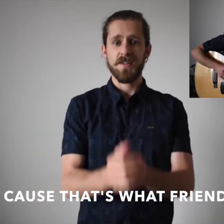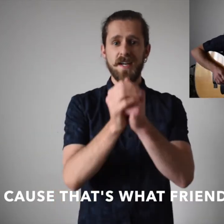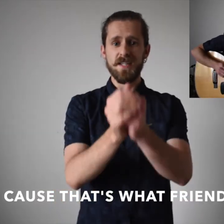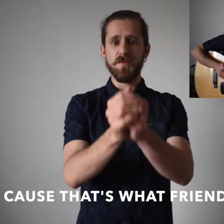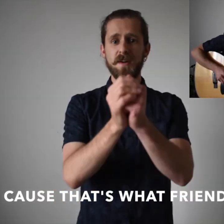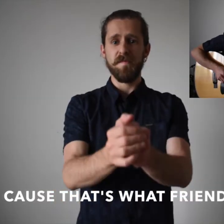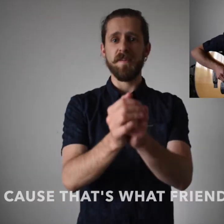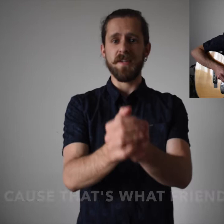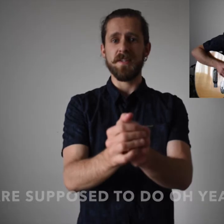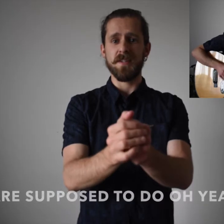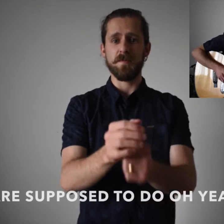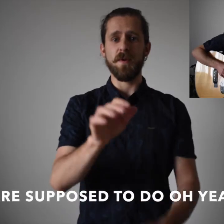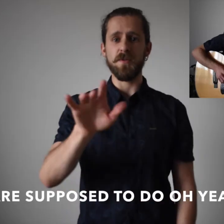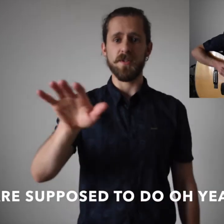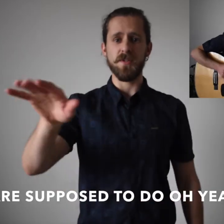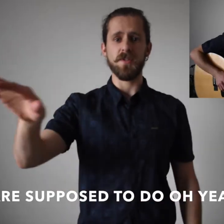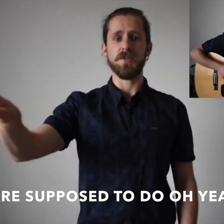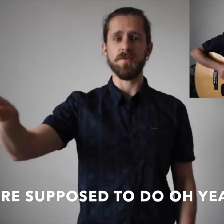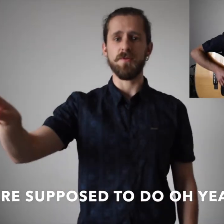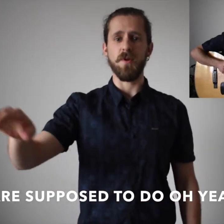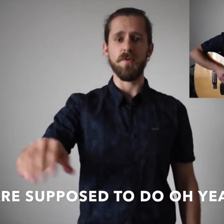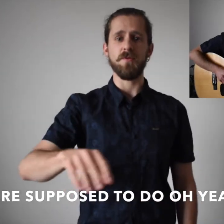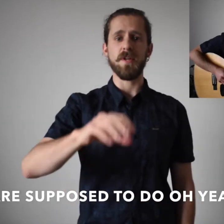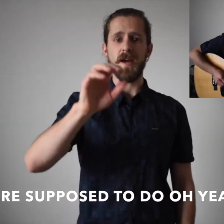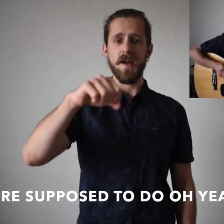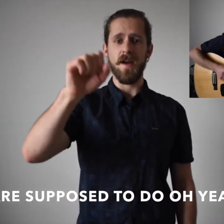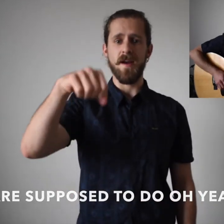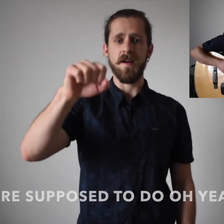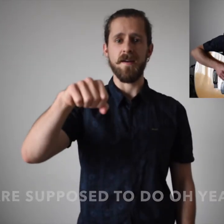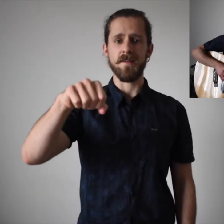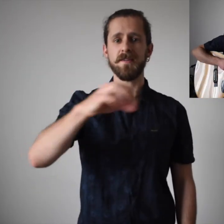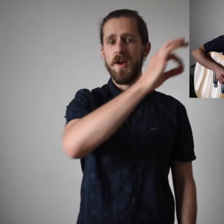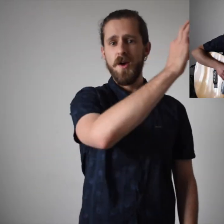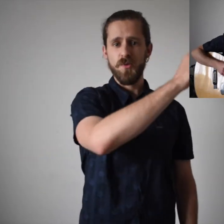Cause that's what friends are supposed to do, oh yeah.